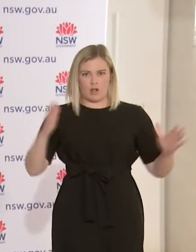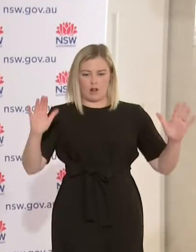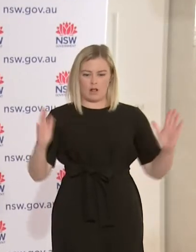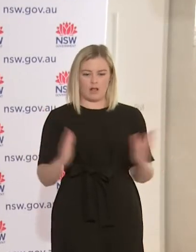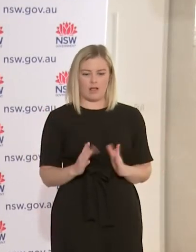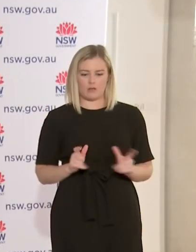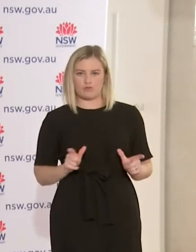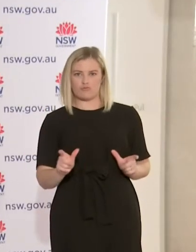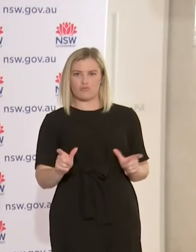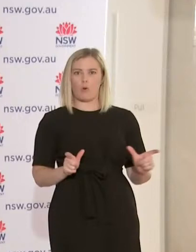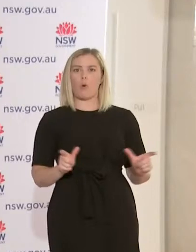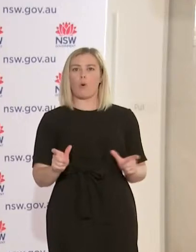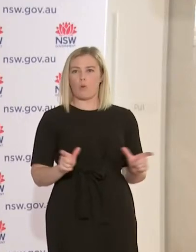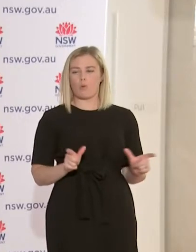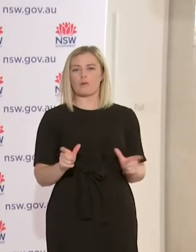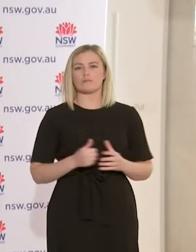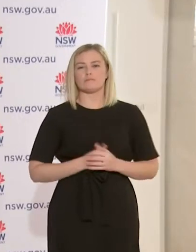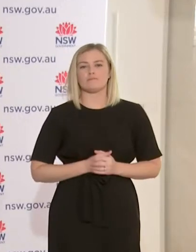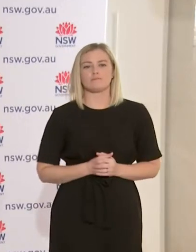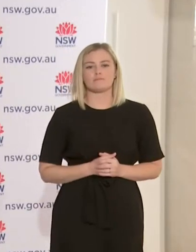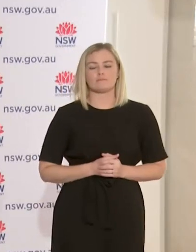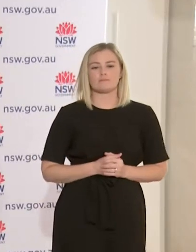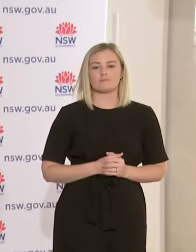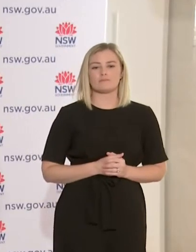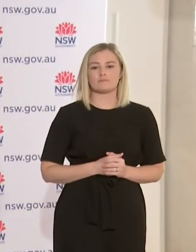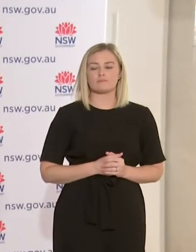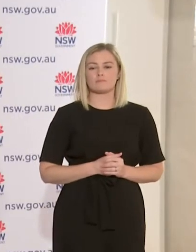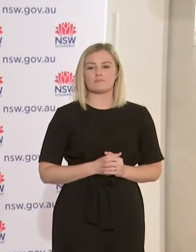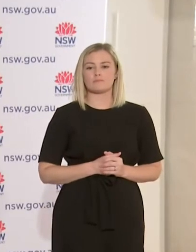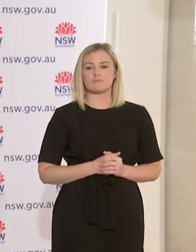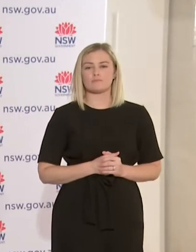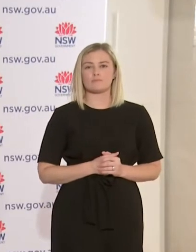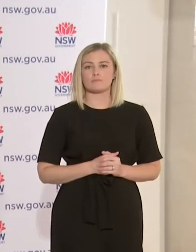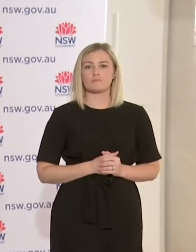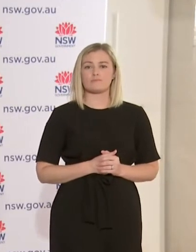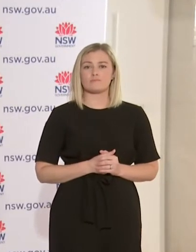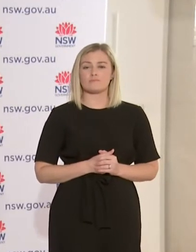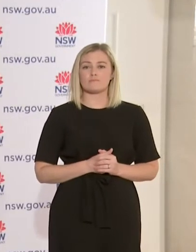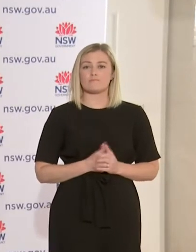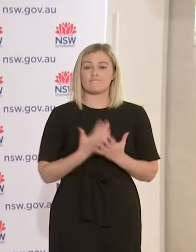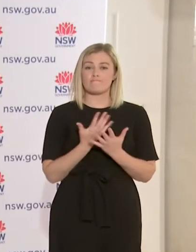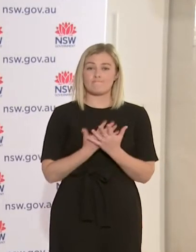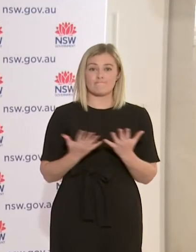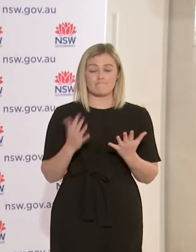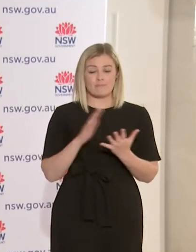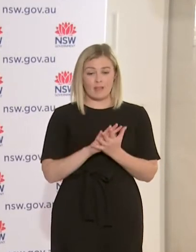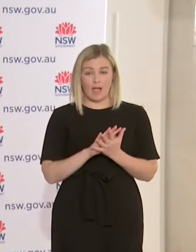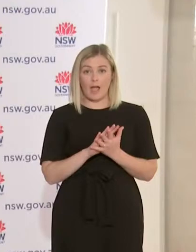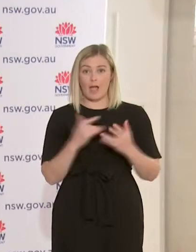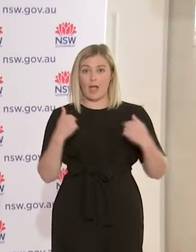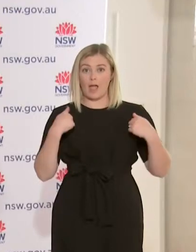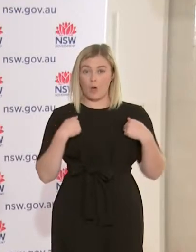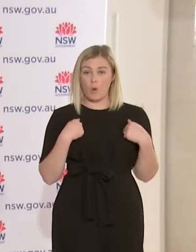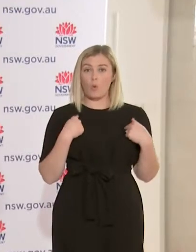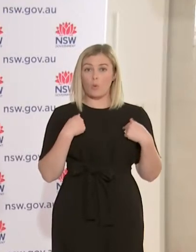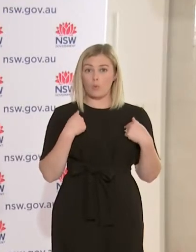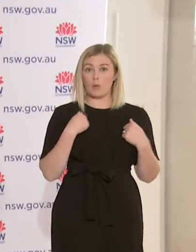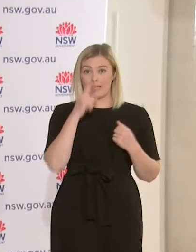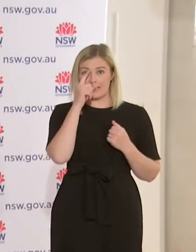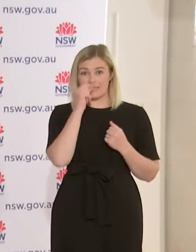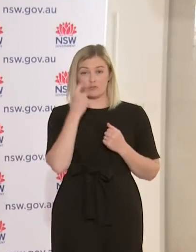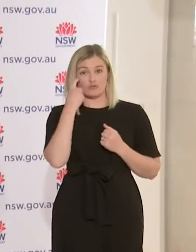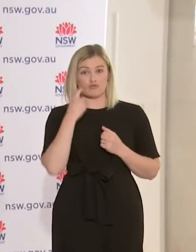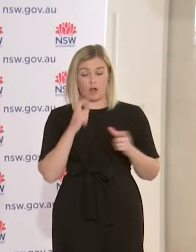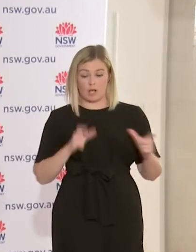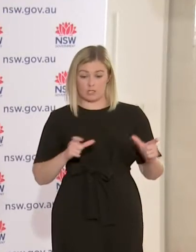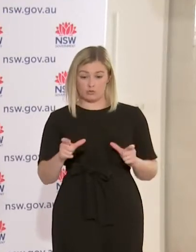our response is what we can do in terms of setting and establishing the public health orders, but